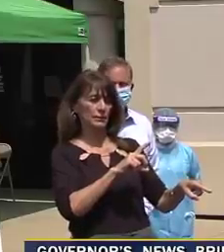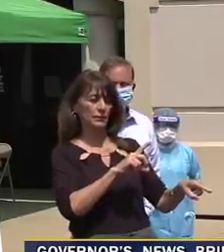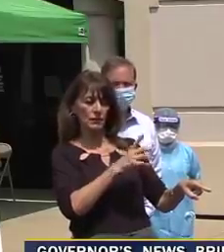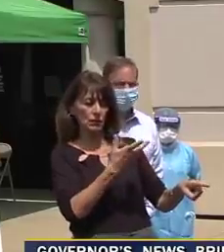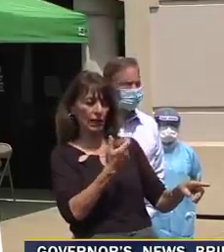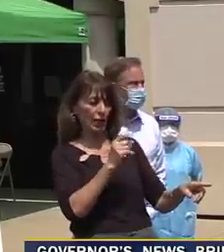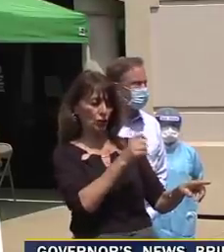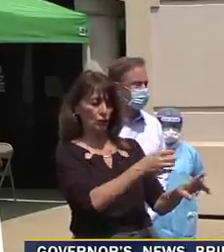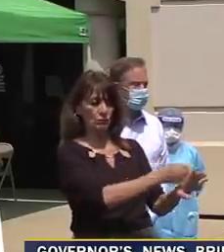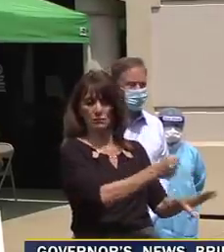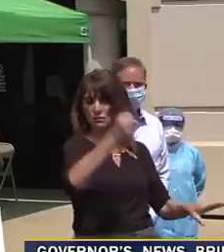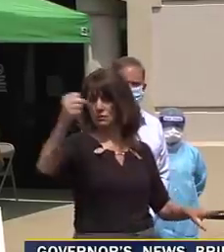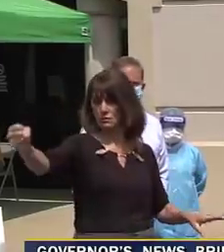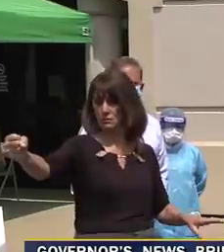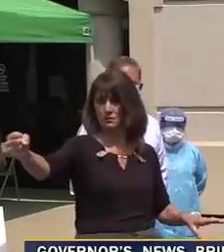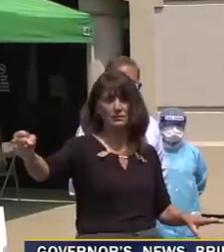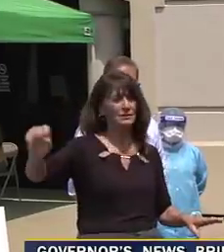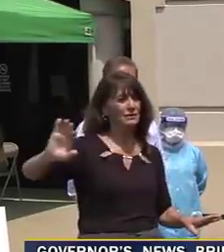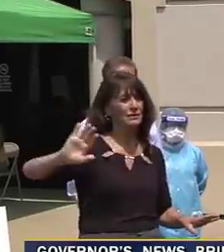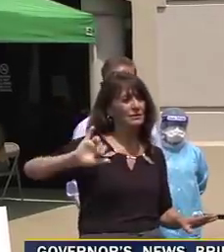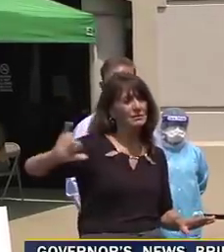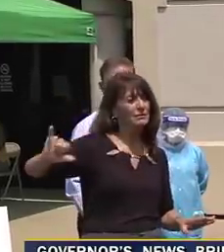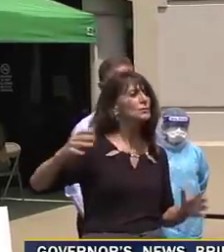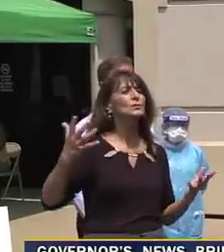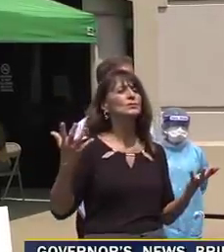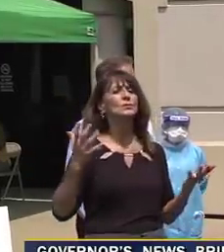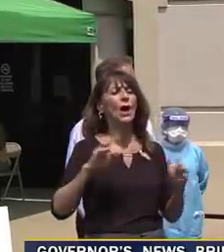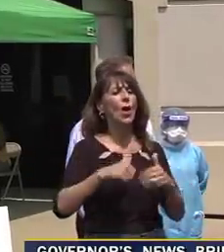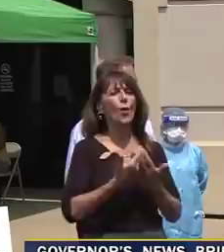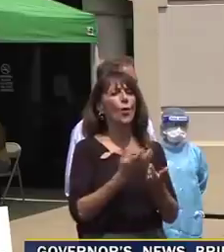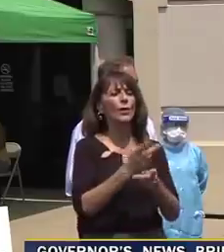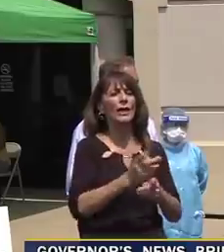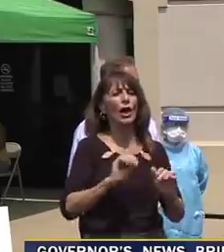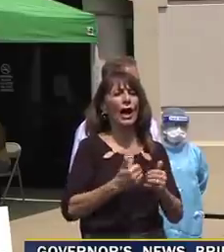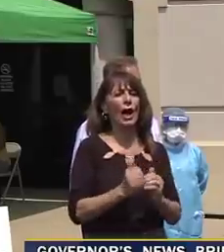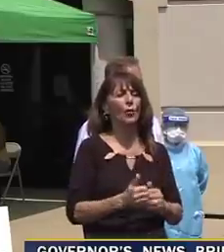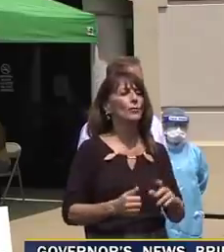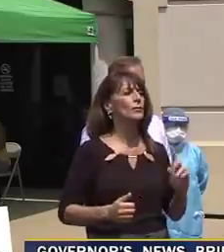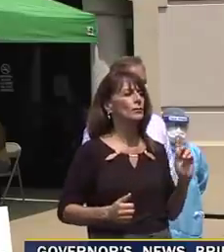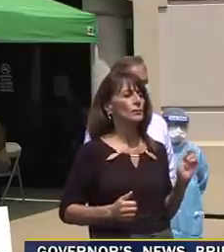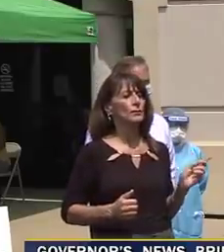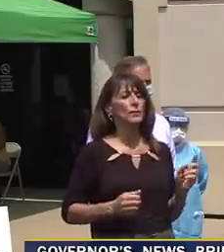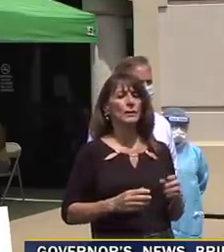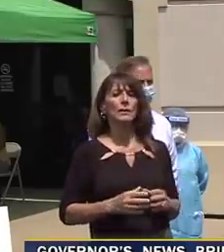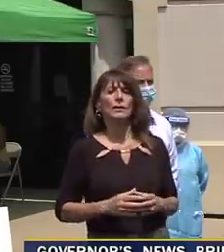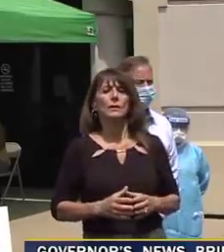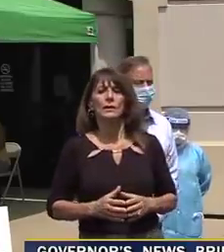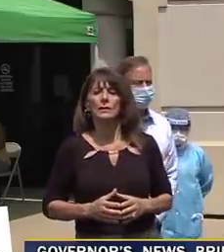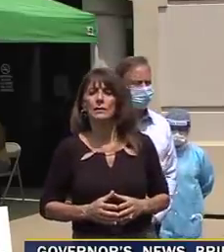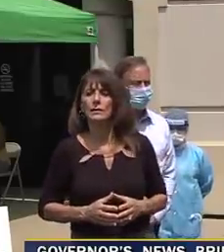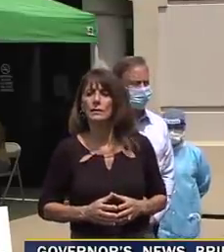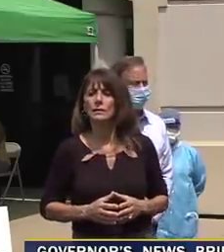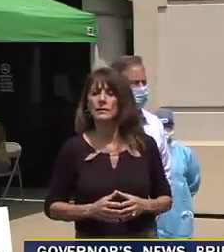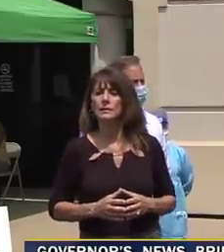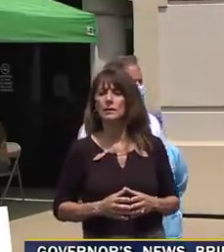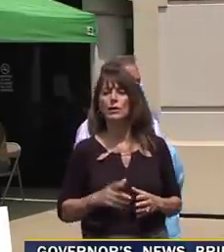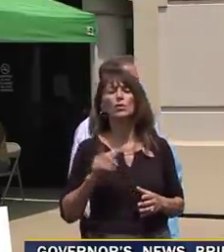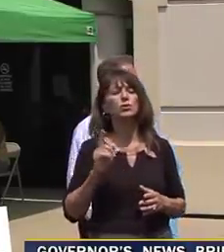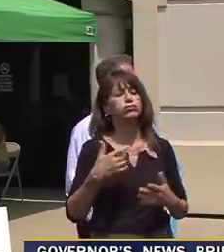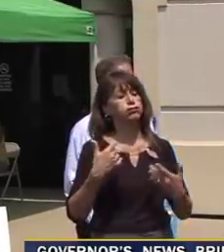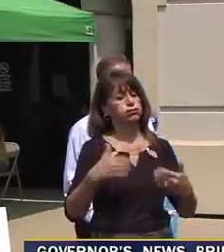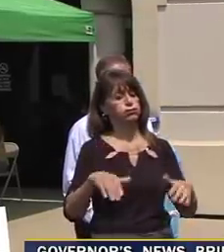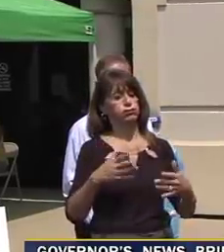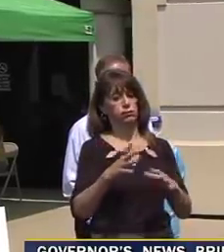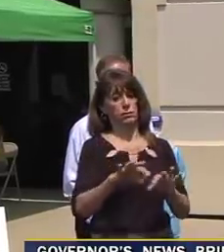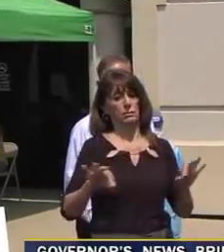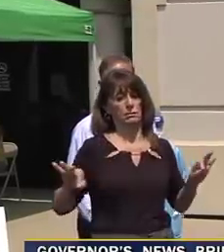how do you keep them away from others? How is that being addressed? Yes, this is fundamental, critical importance